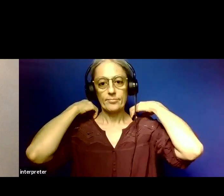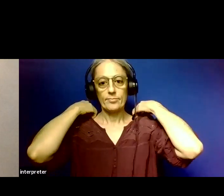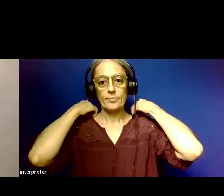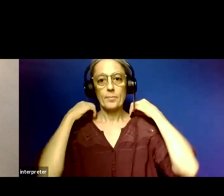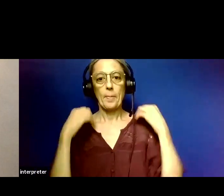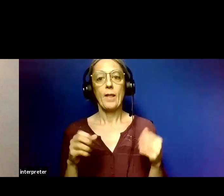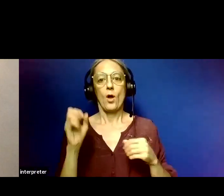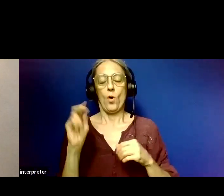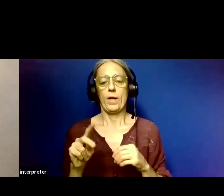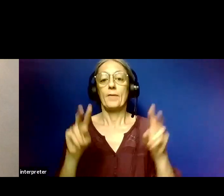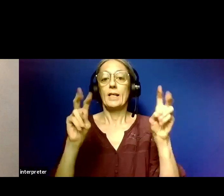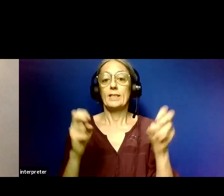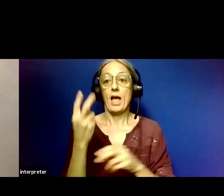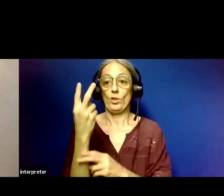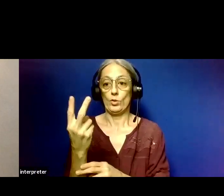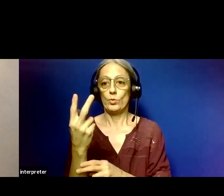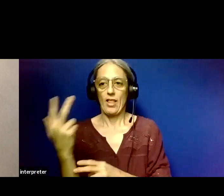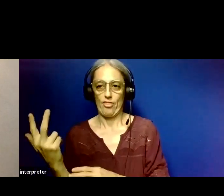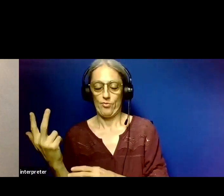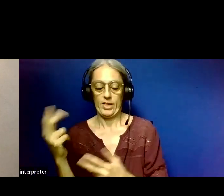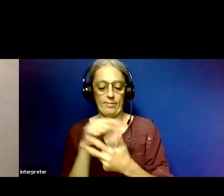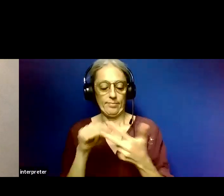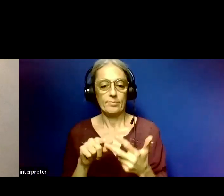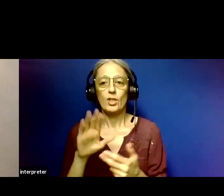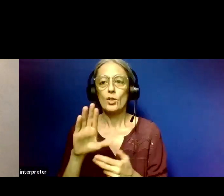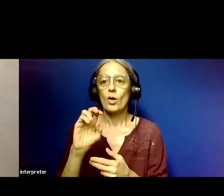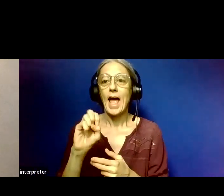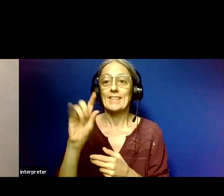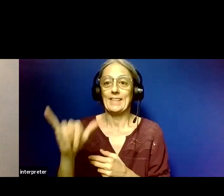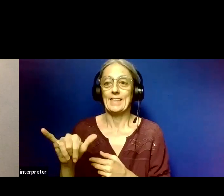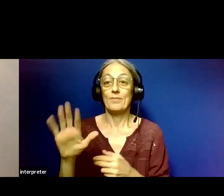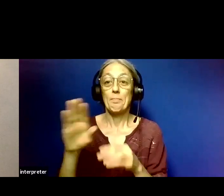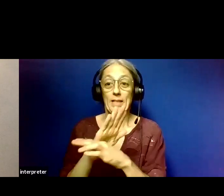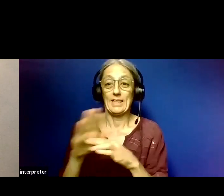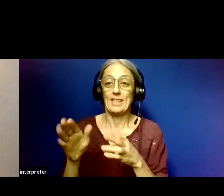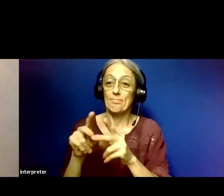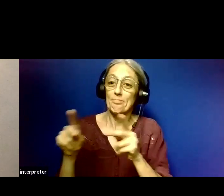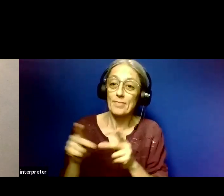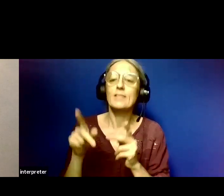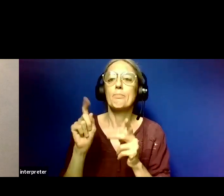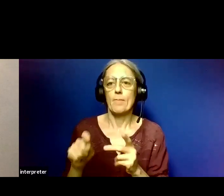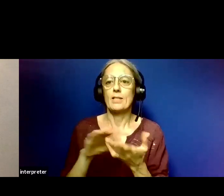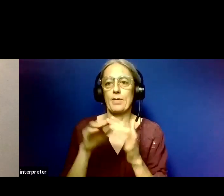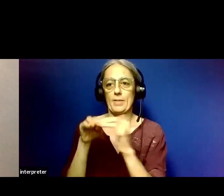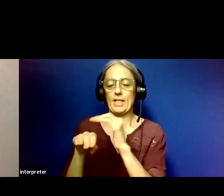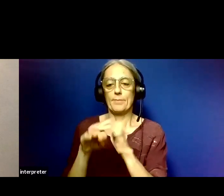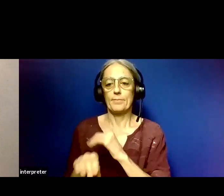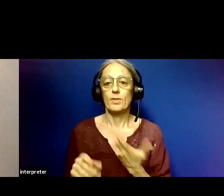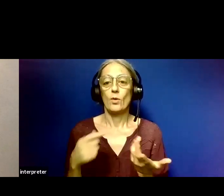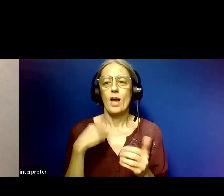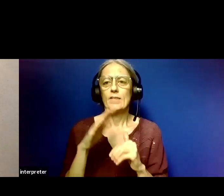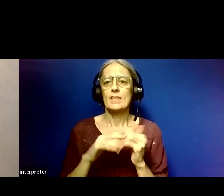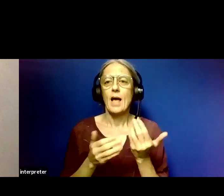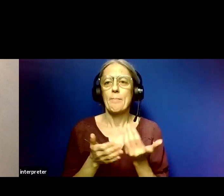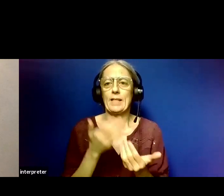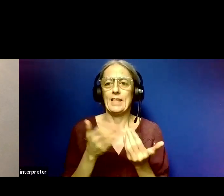So under Title II and III, your entity must be accessible. And there's some easy steps, but it's not an